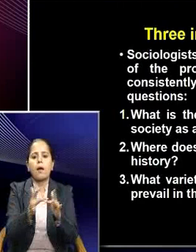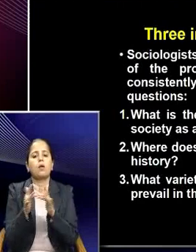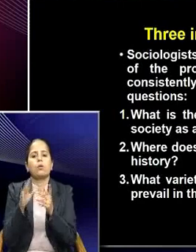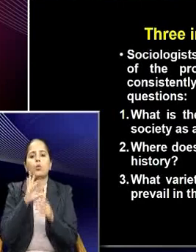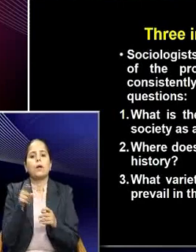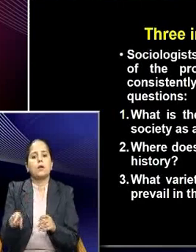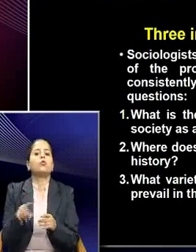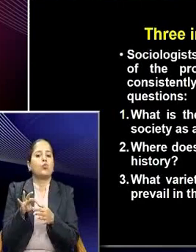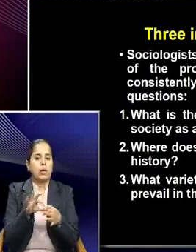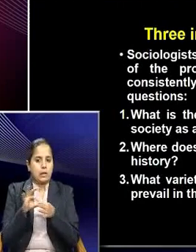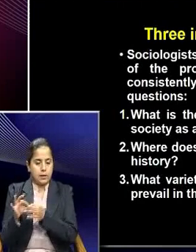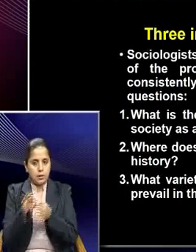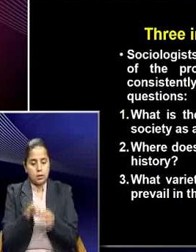relationship